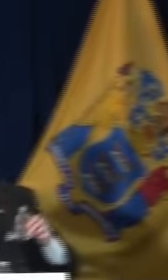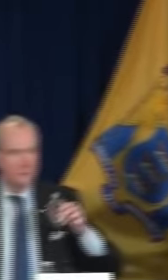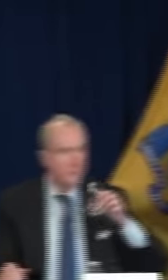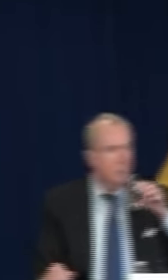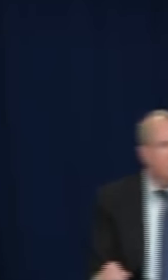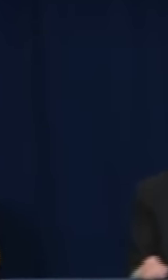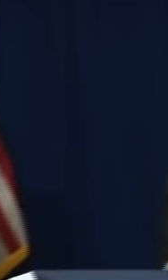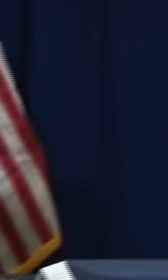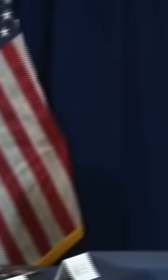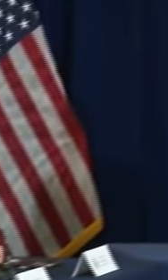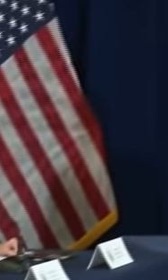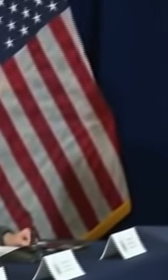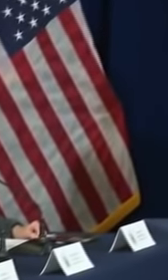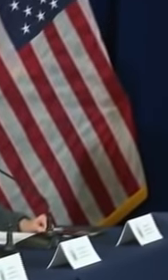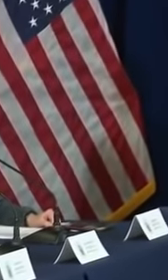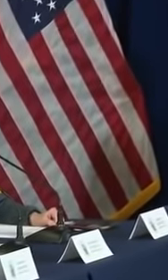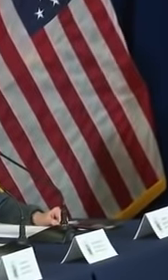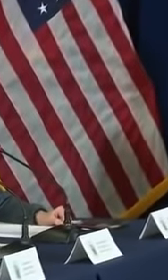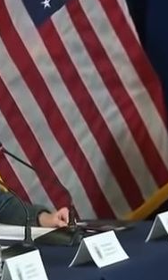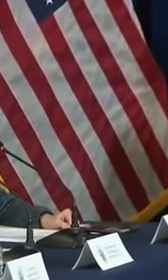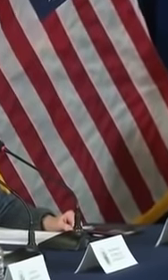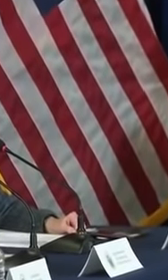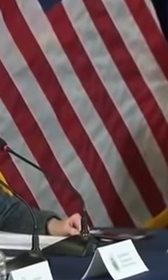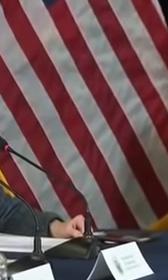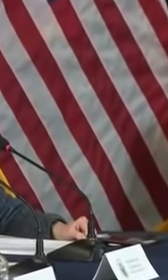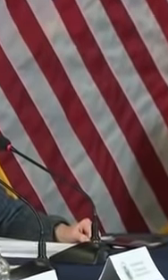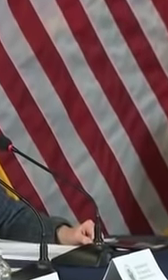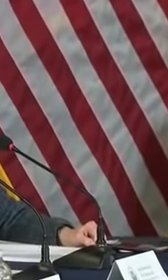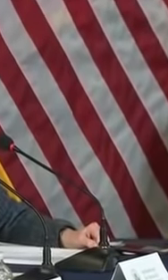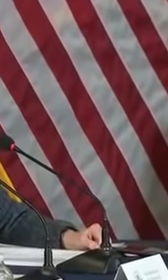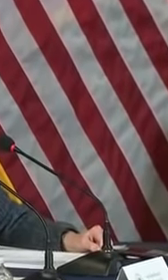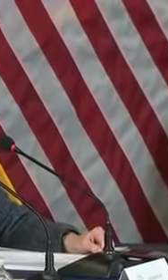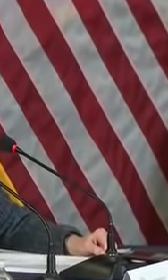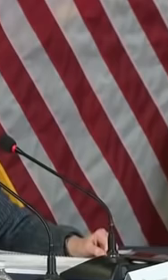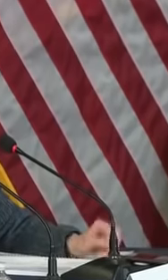Thank you. The Bergen County Community College